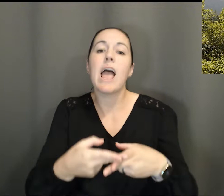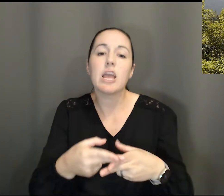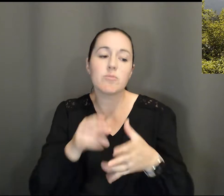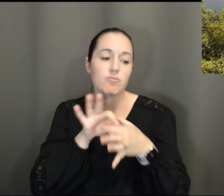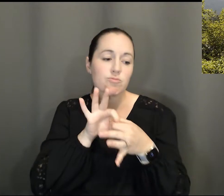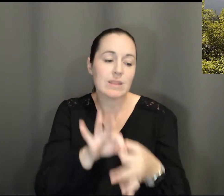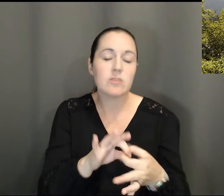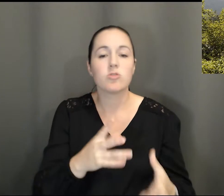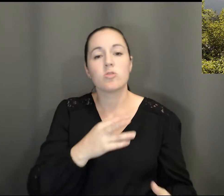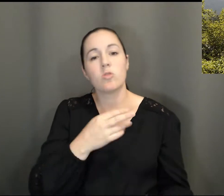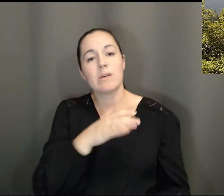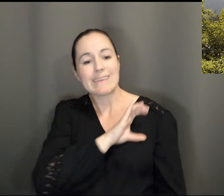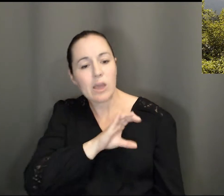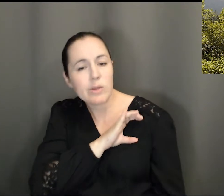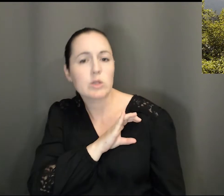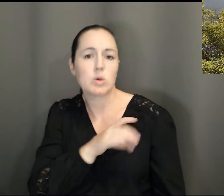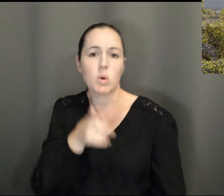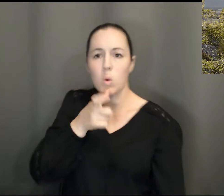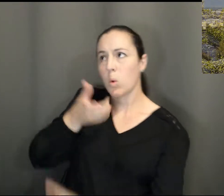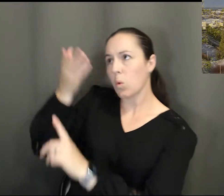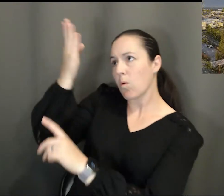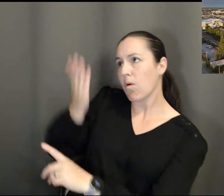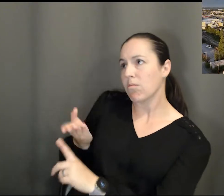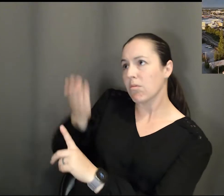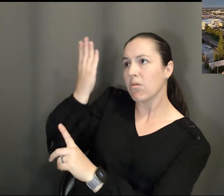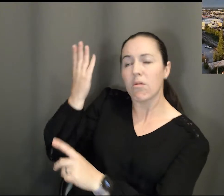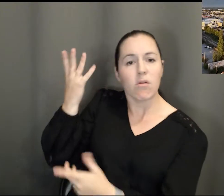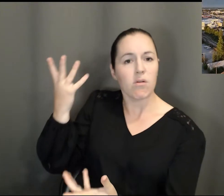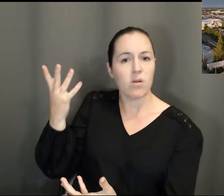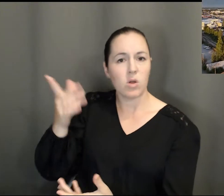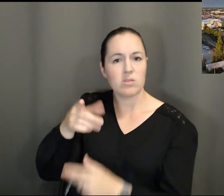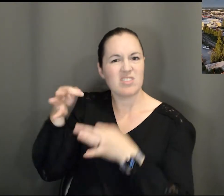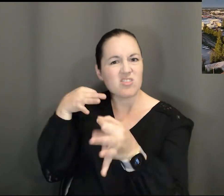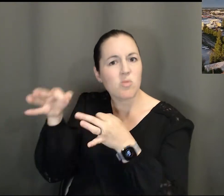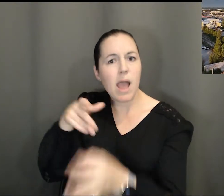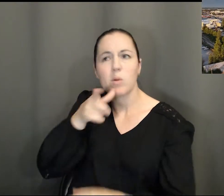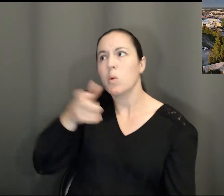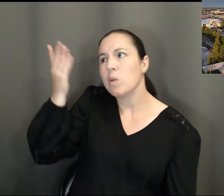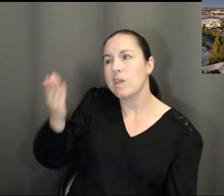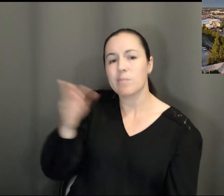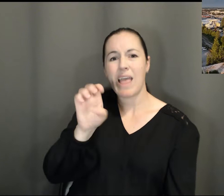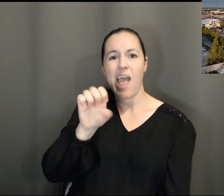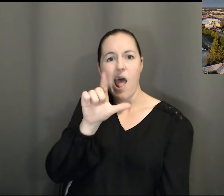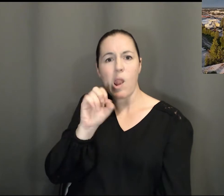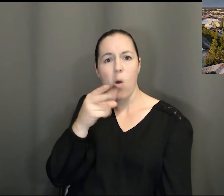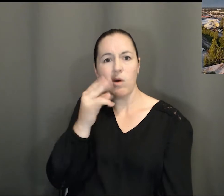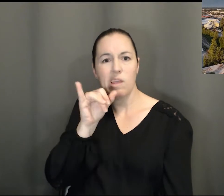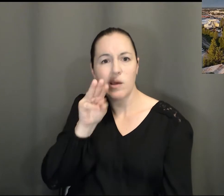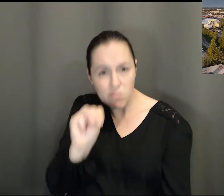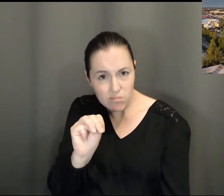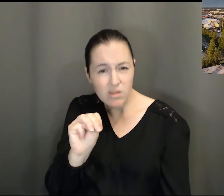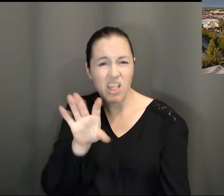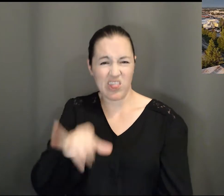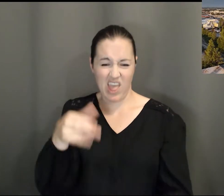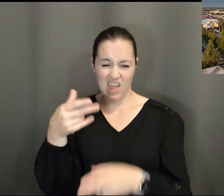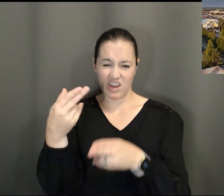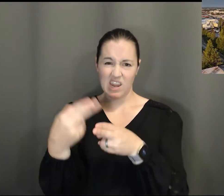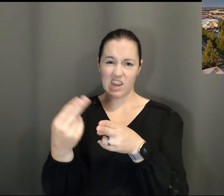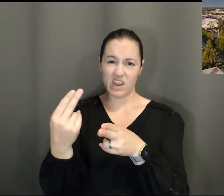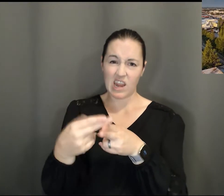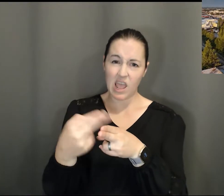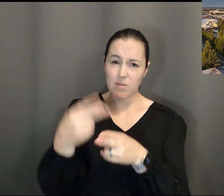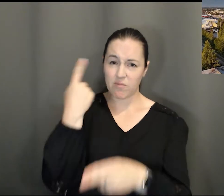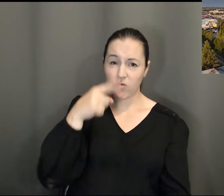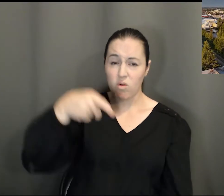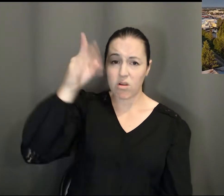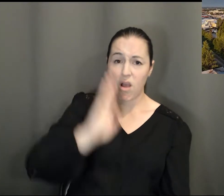beginning, Genesis chapter 1, verse 1, El means mighty, strong, powerful. In the very beginning of the Bible,